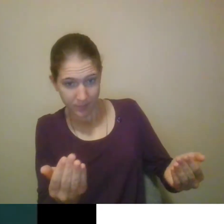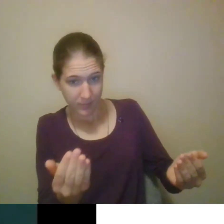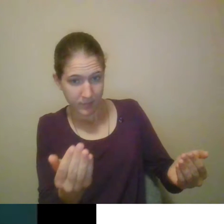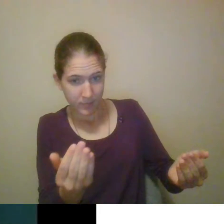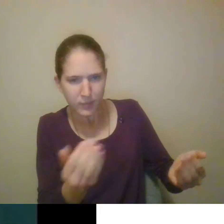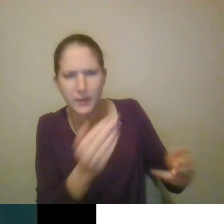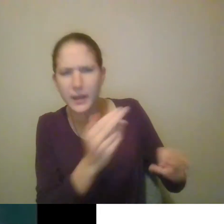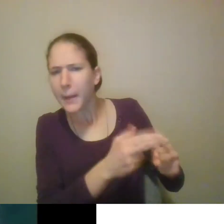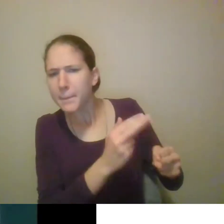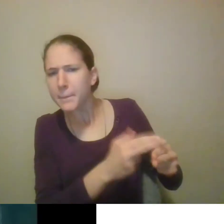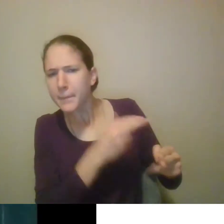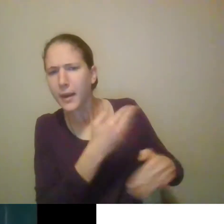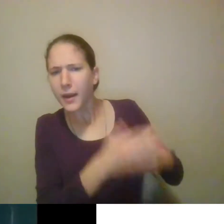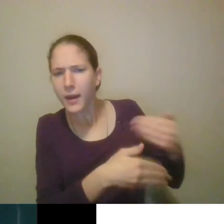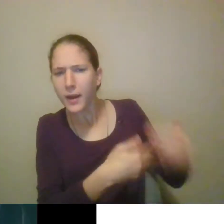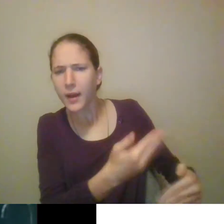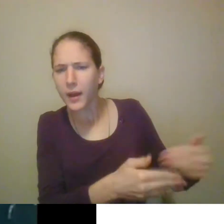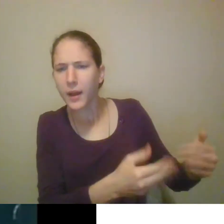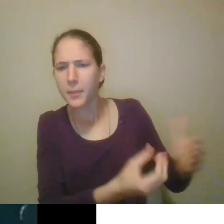this big process,